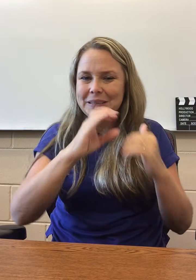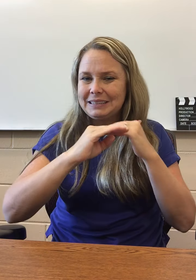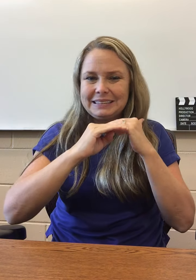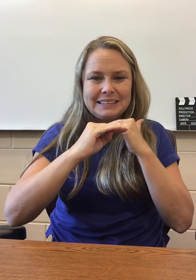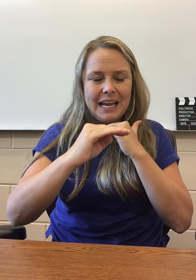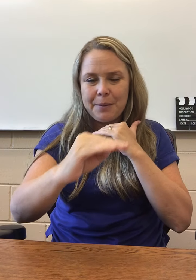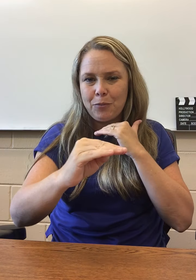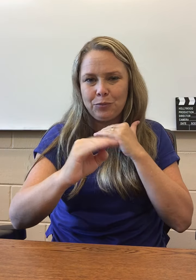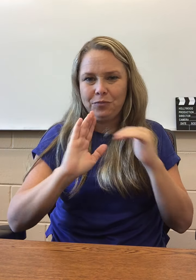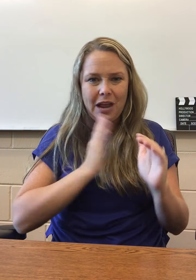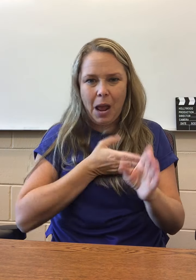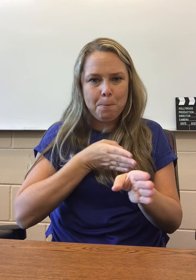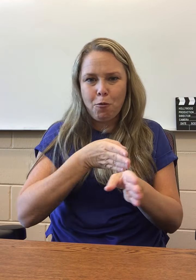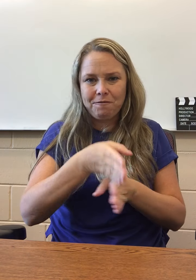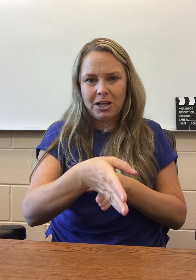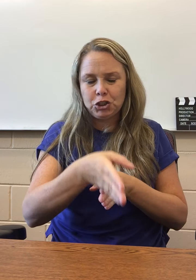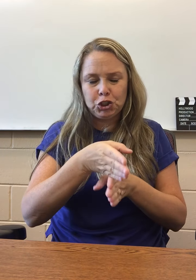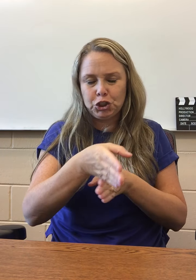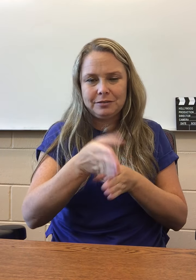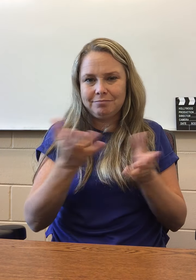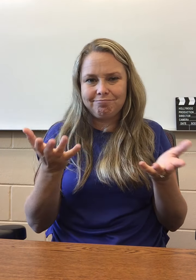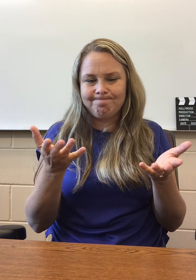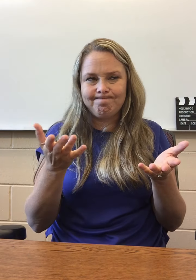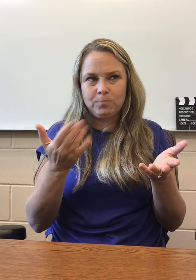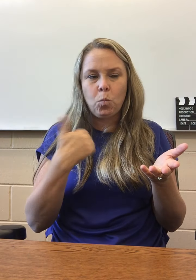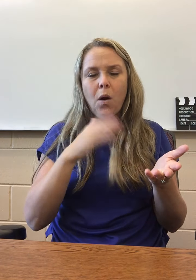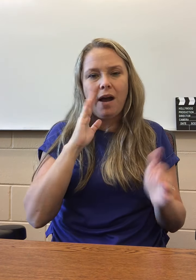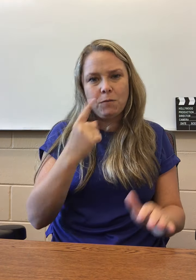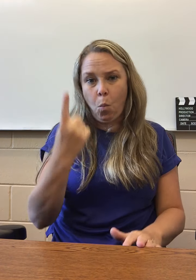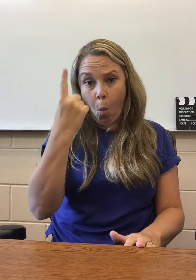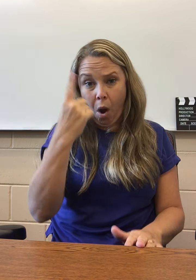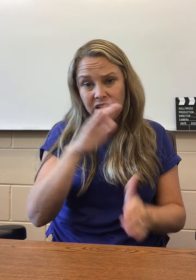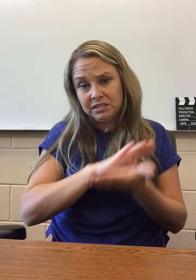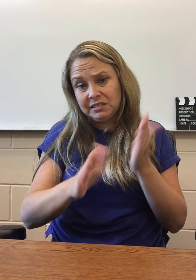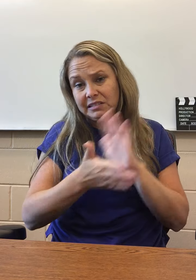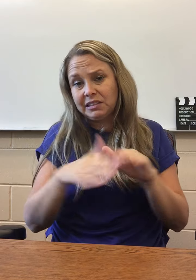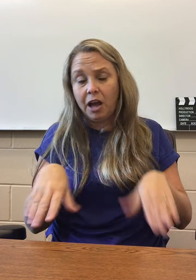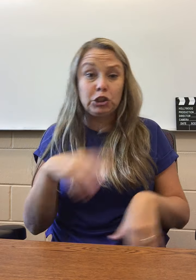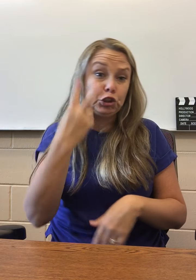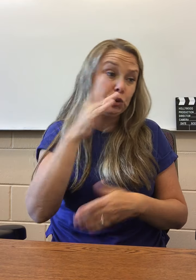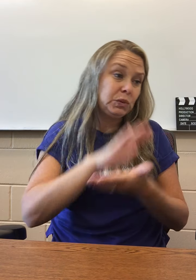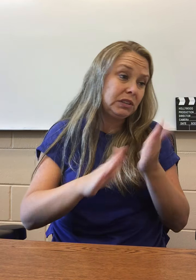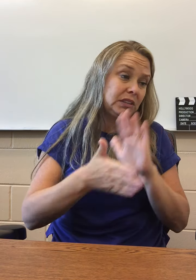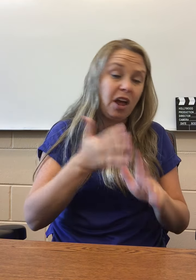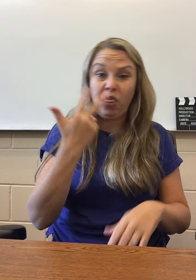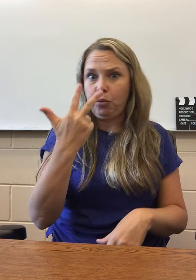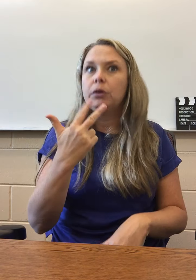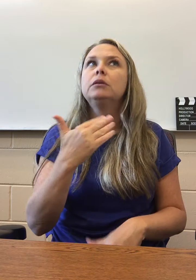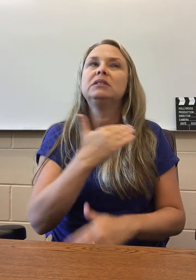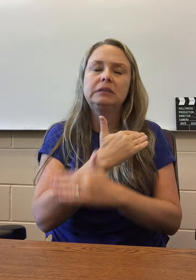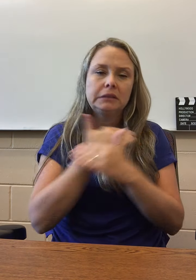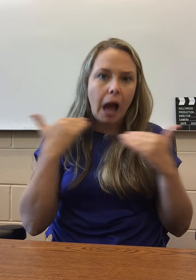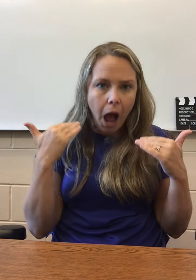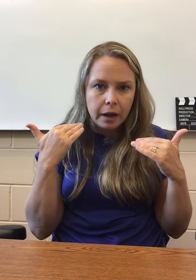our profession because you're gonna have one one and done two and done maybe three and how do you connect